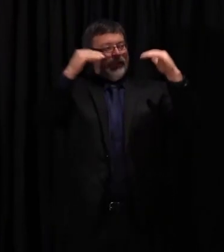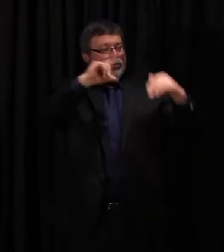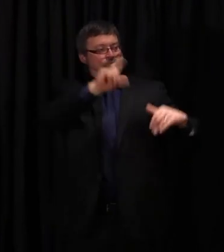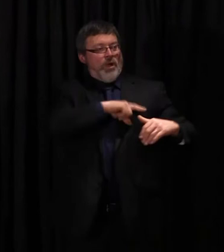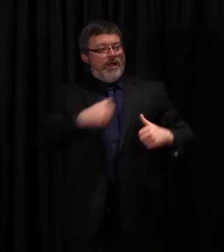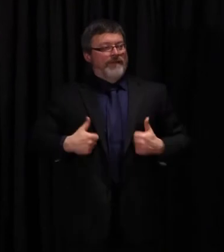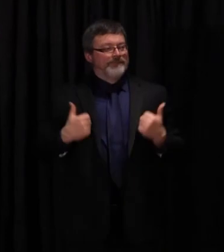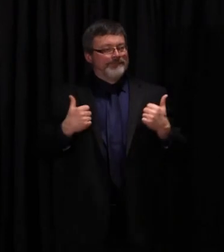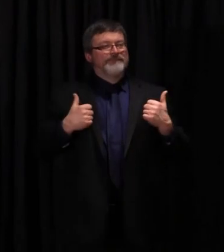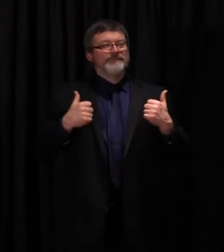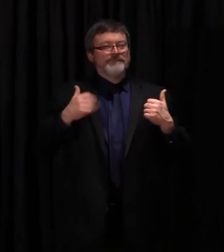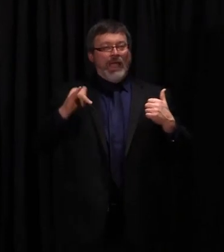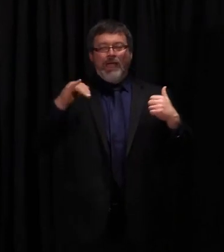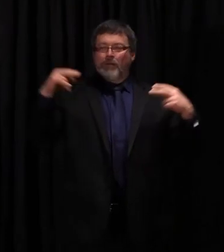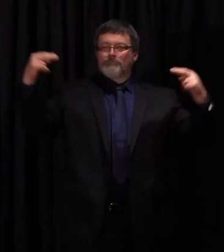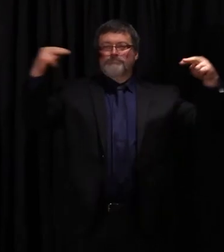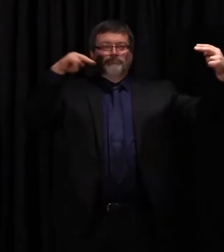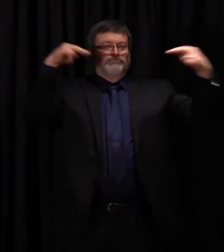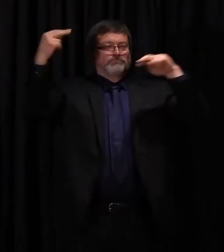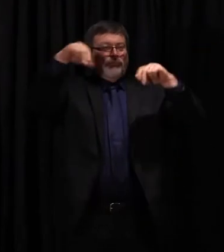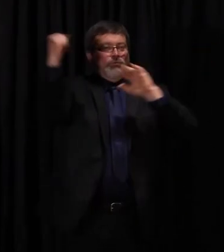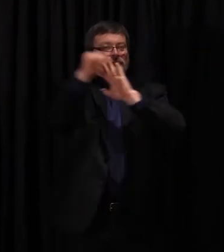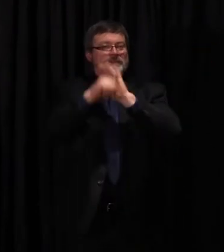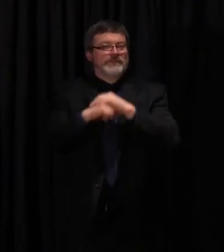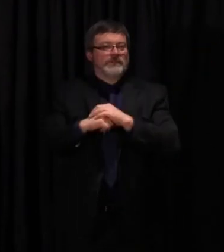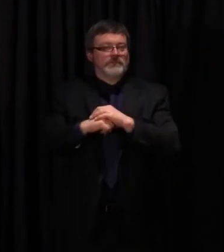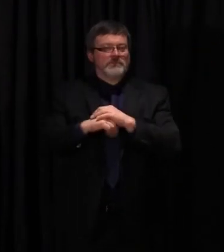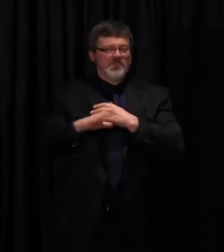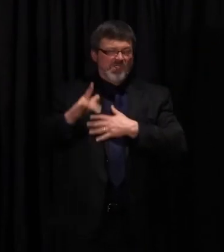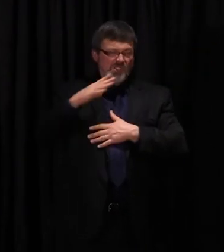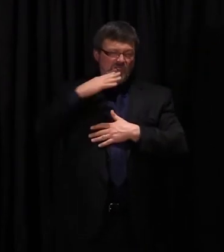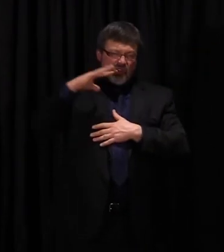resources, offer the best quality of life in the nation.